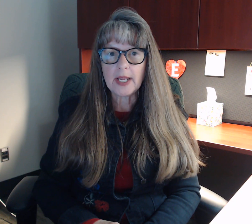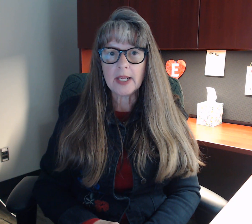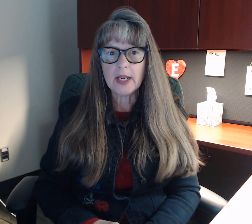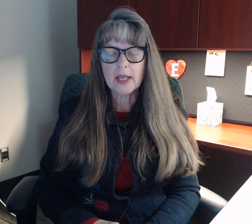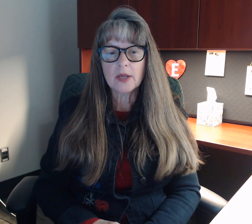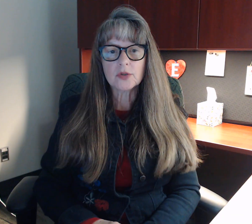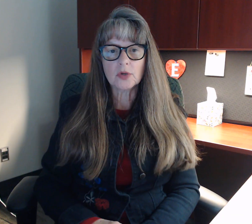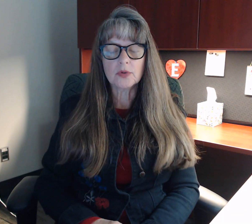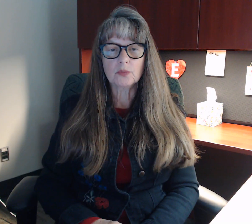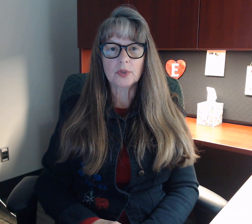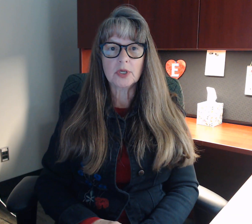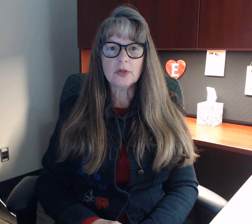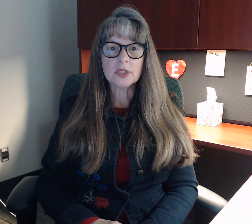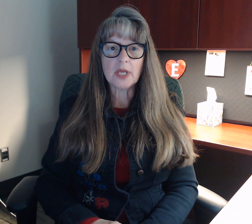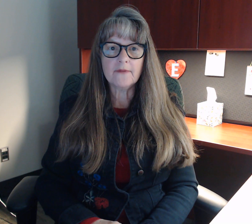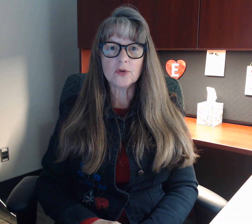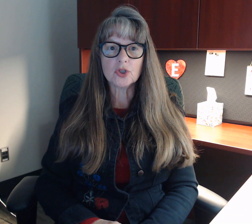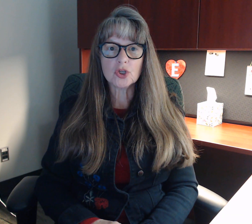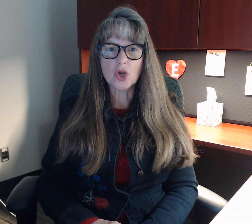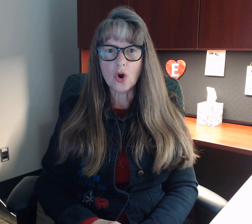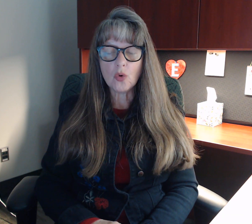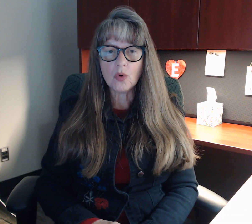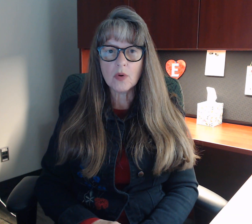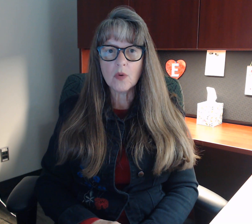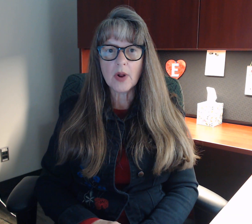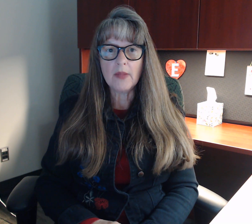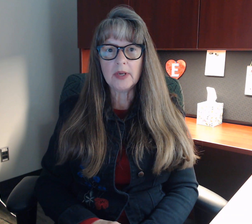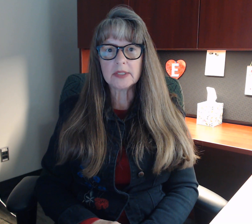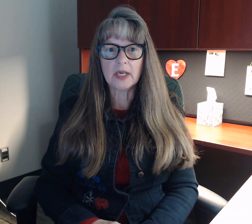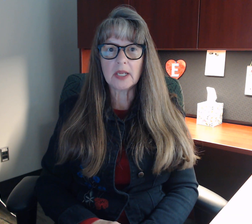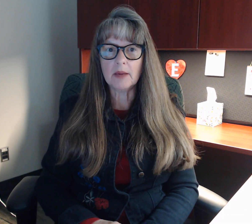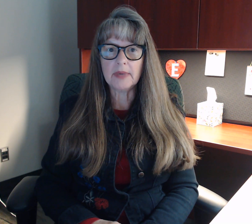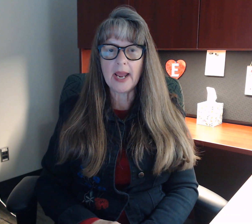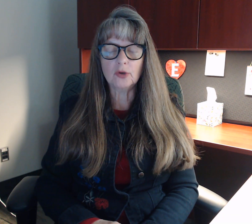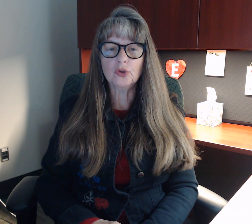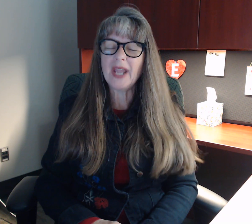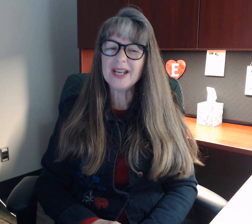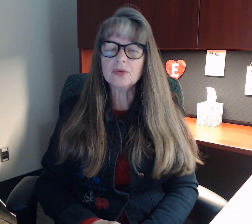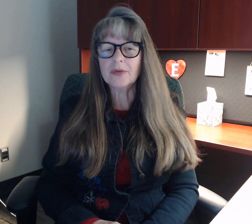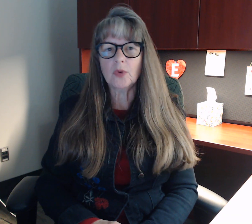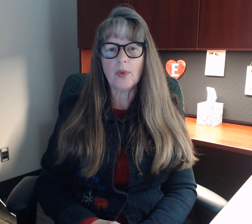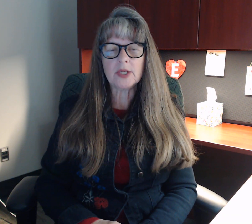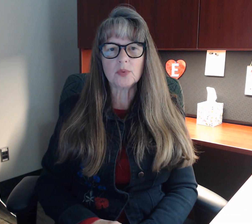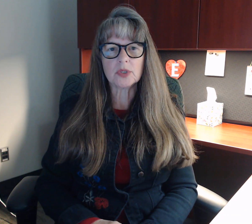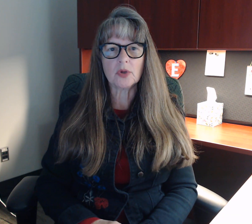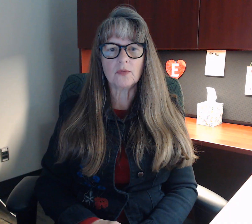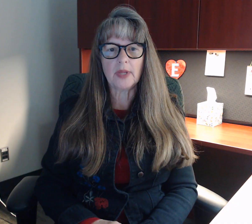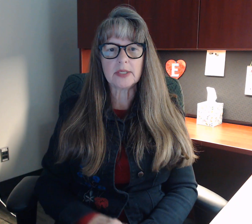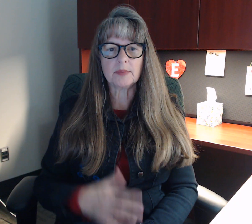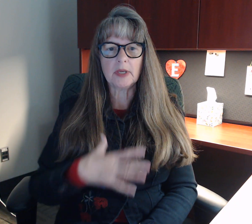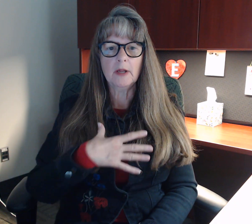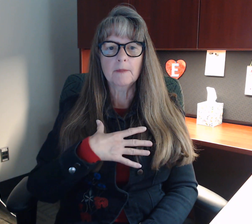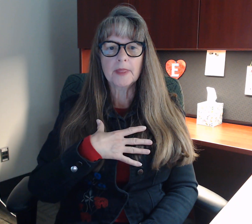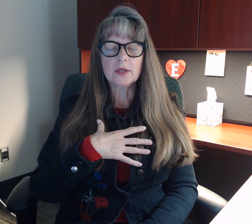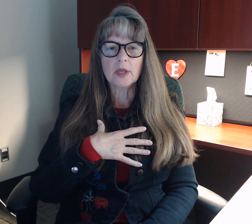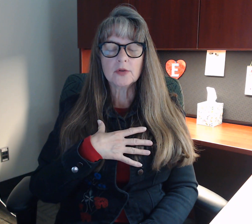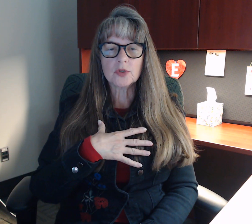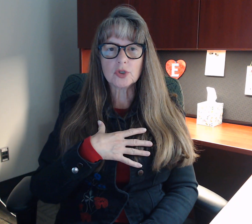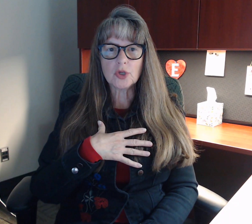Snowflake. So that we're going to do the sign for snow, and then it's going to come down. You can do different ways with snowflakes, but